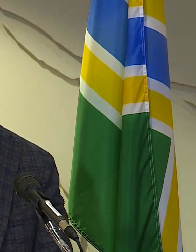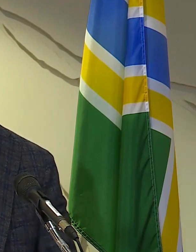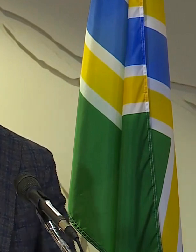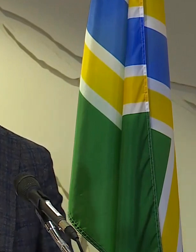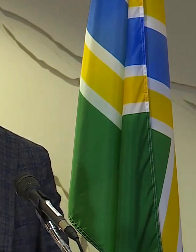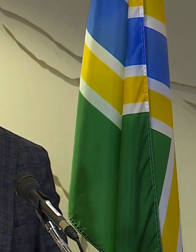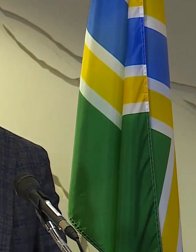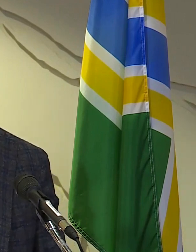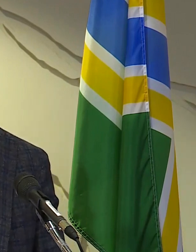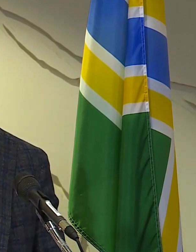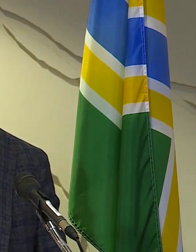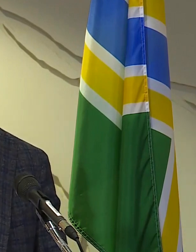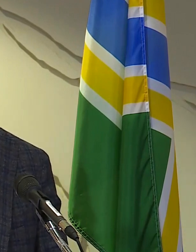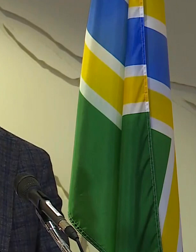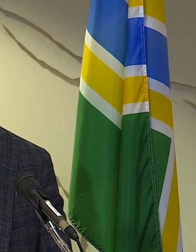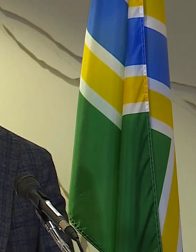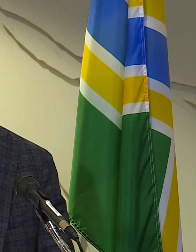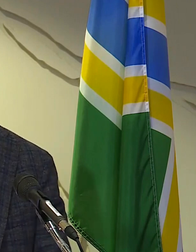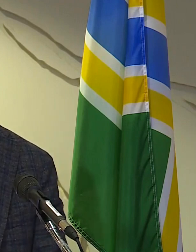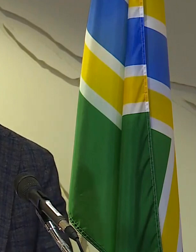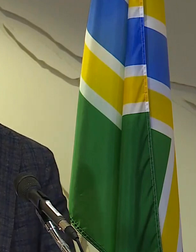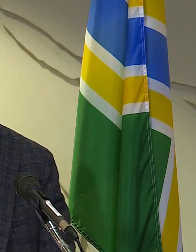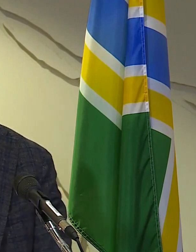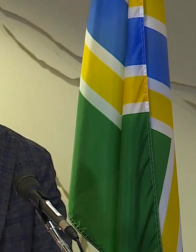that message peacefully.